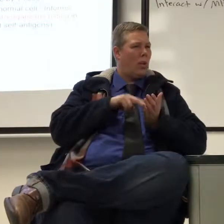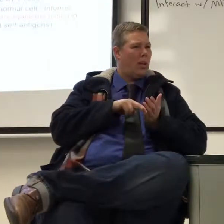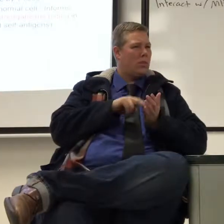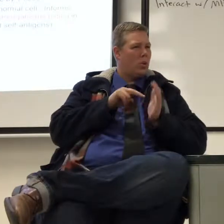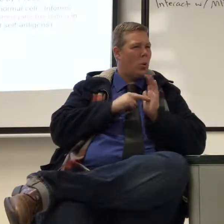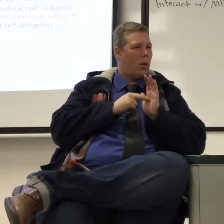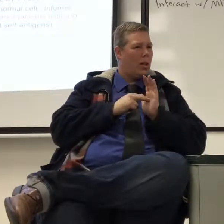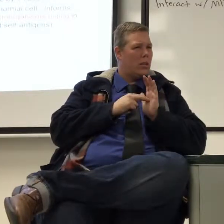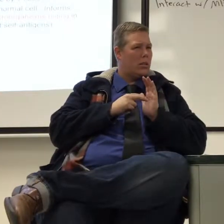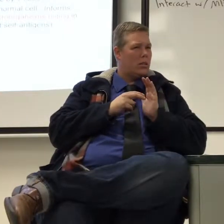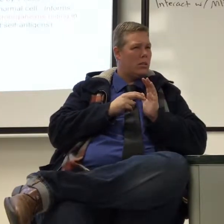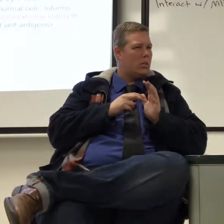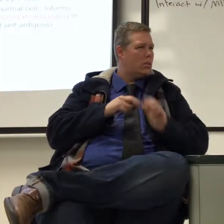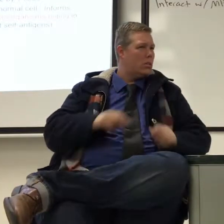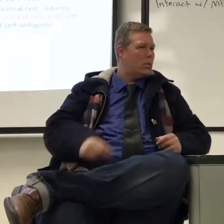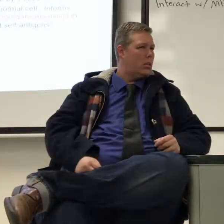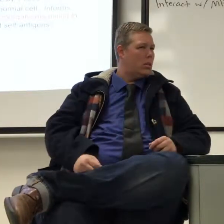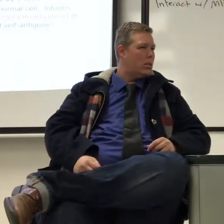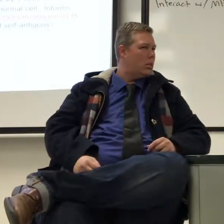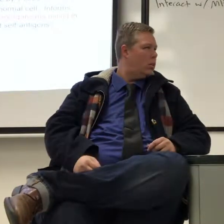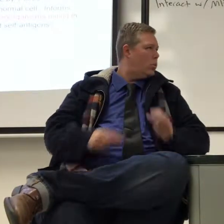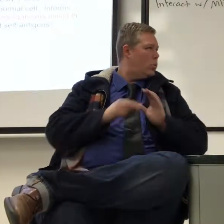All cells